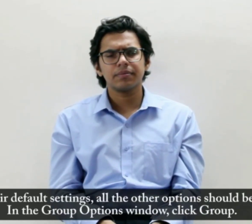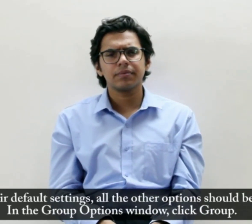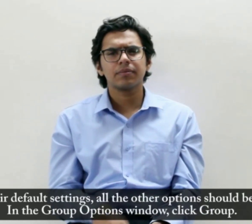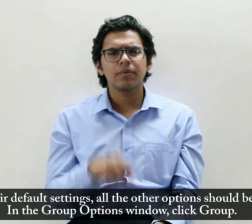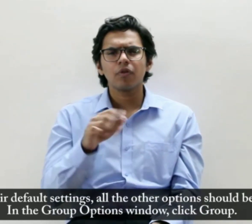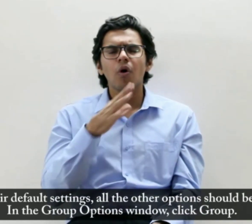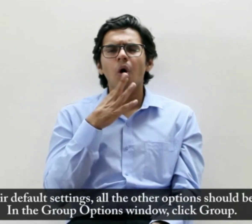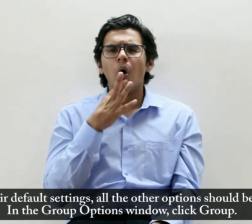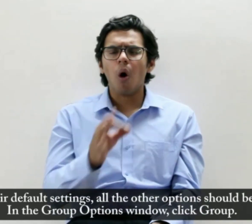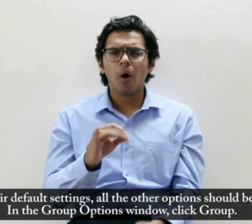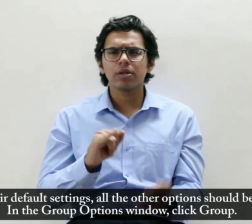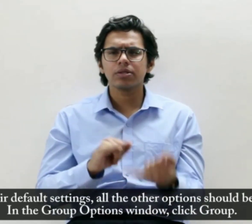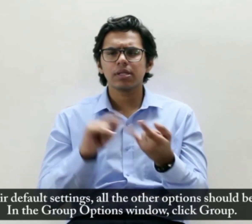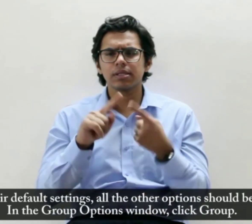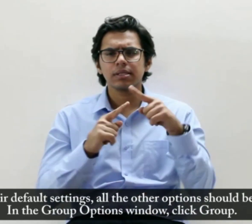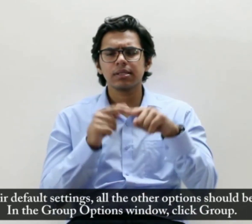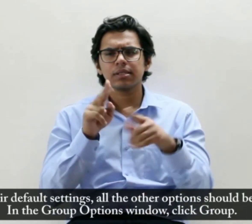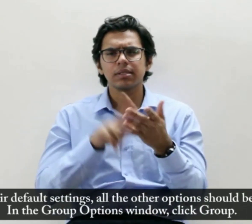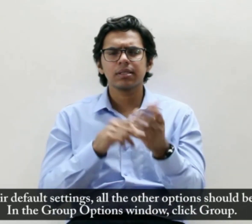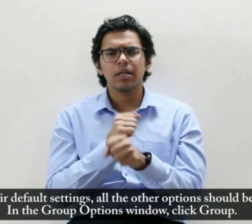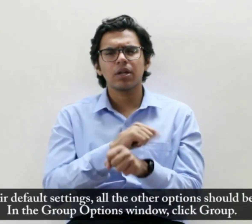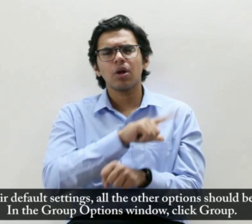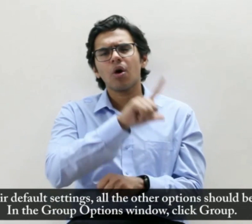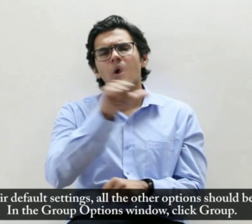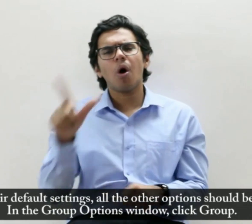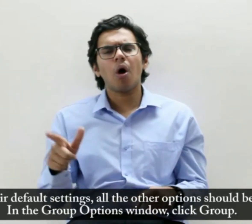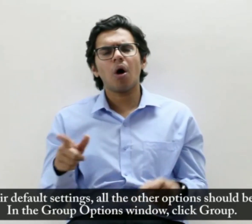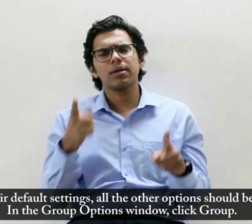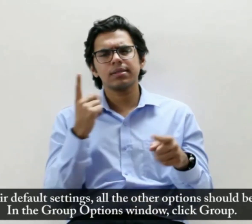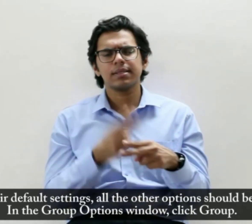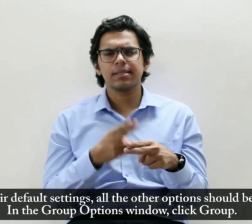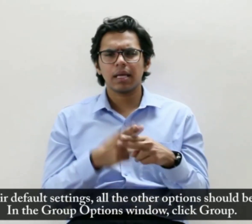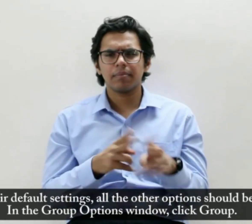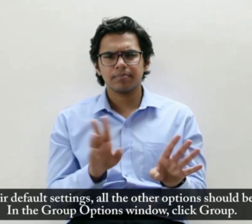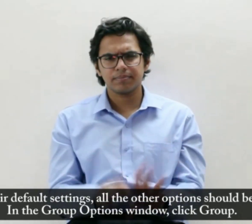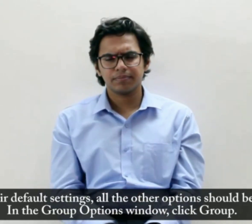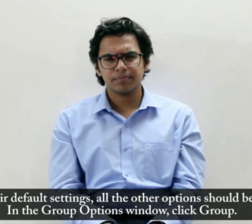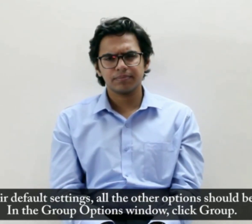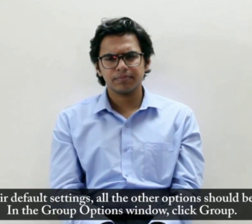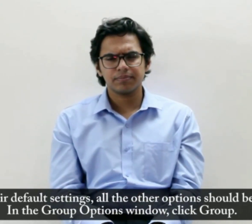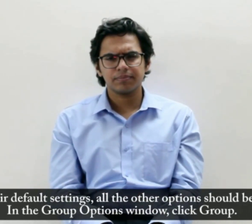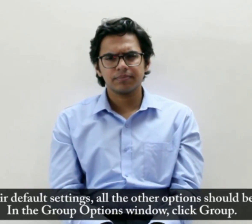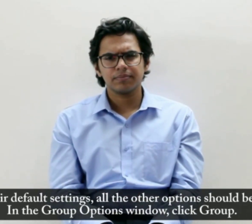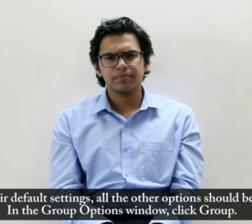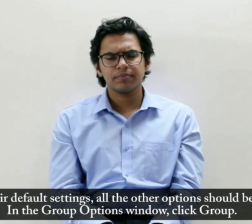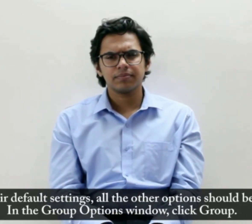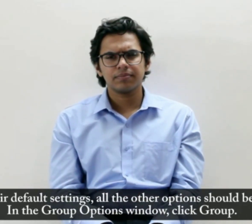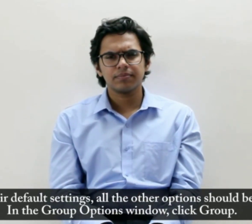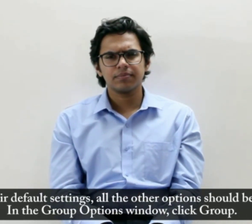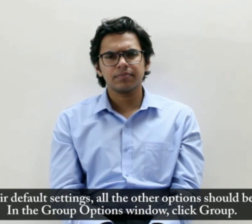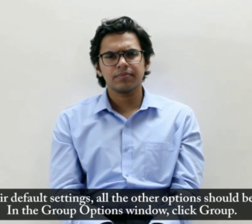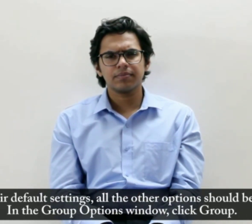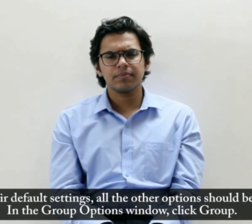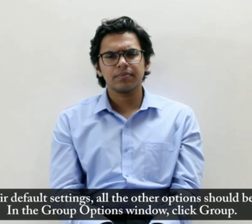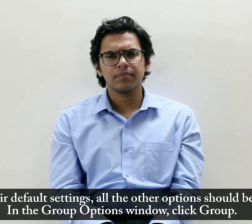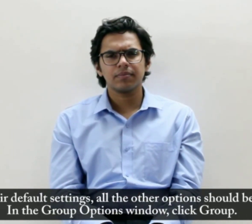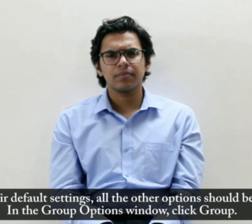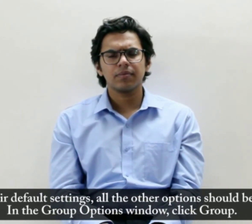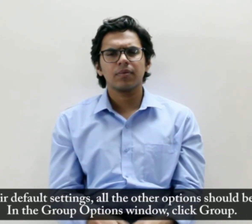At their default settings, all the other options should be left. In the Group Options window,